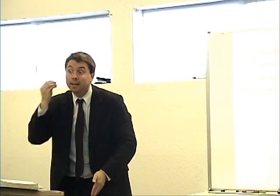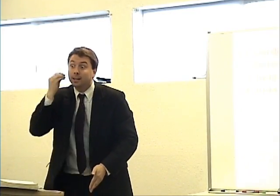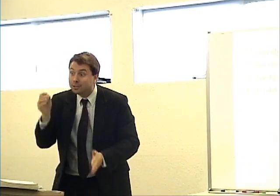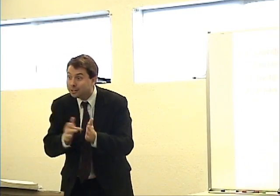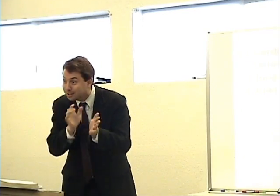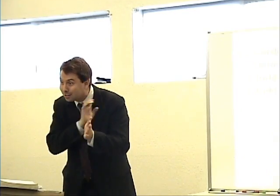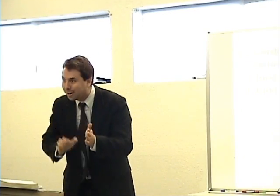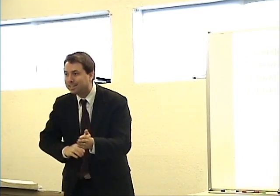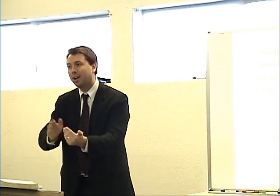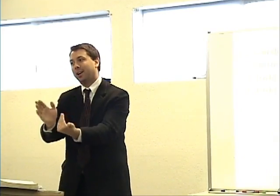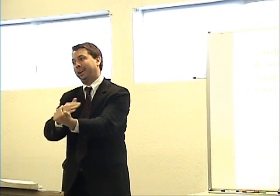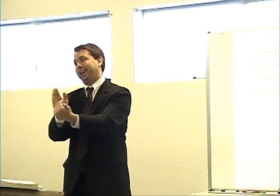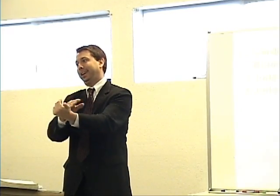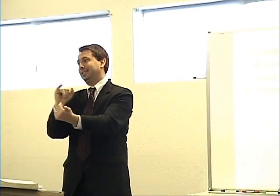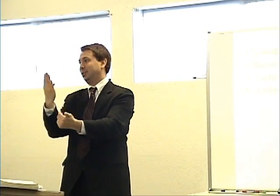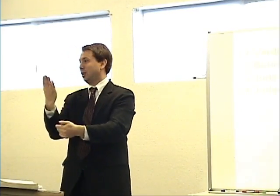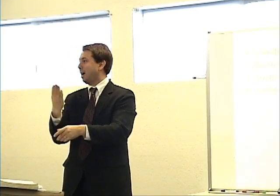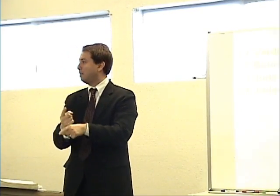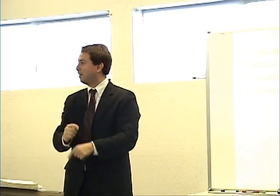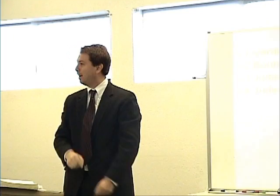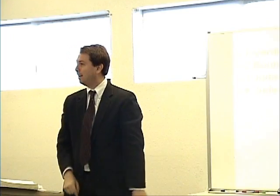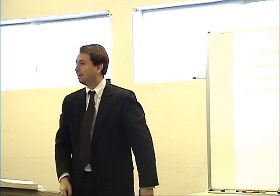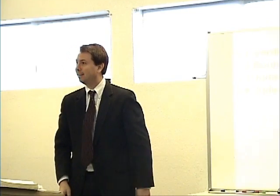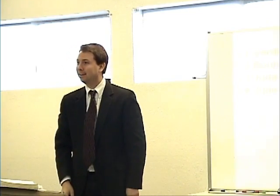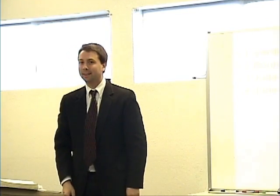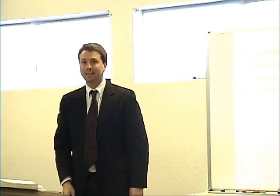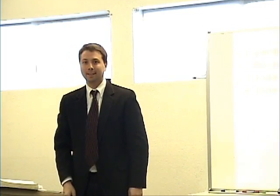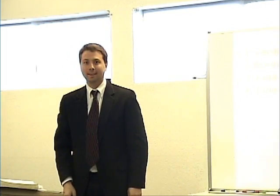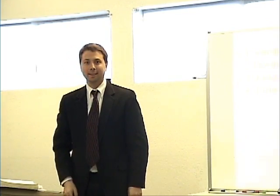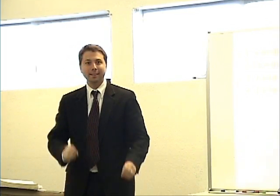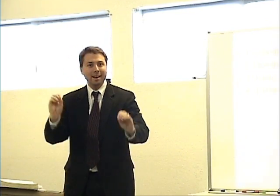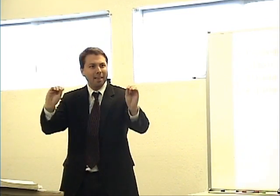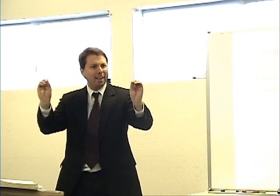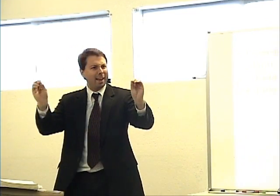kiss Jesus Christ? Easy job, right? Nothing.